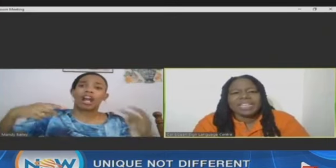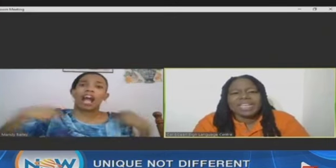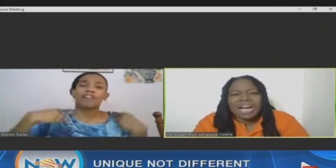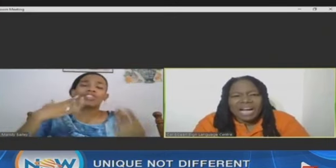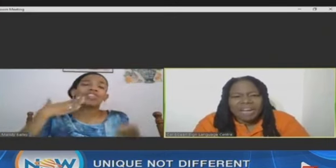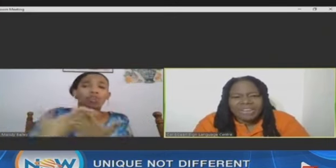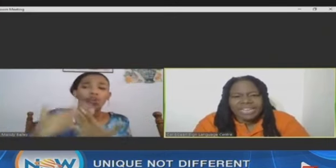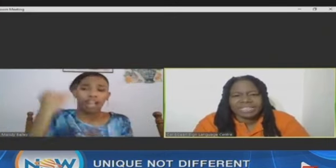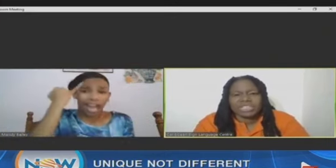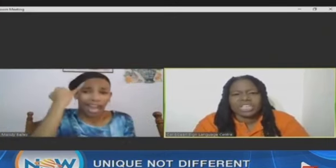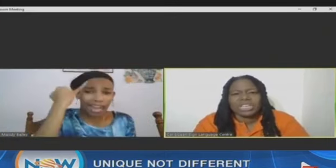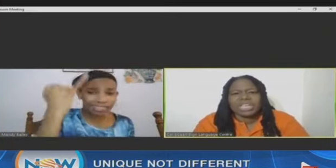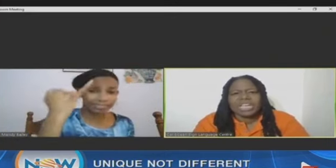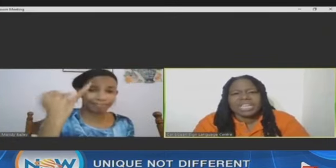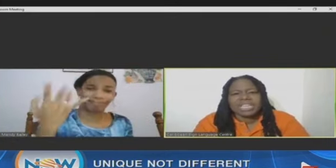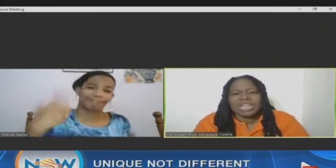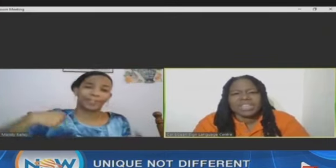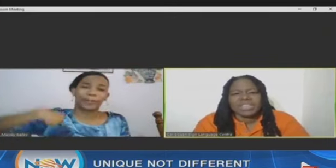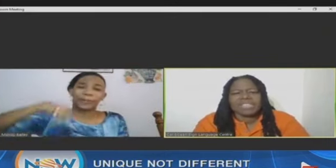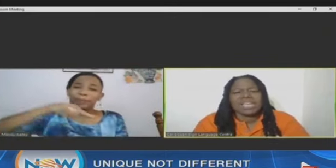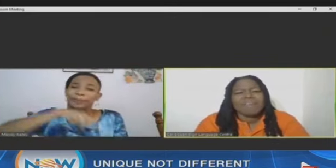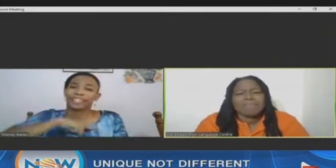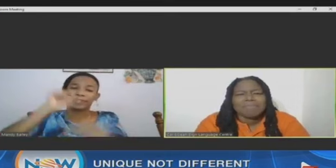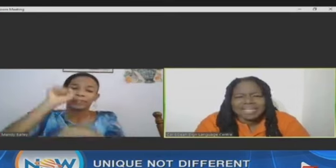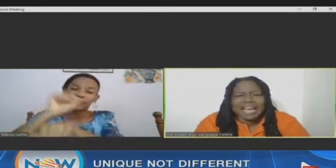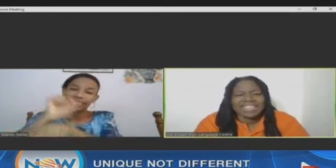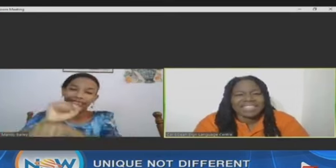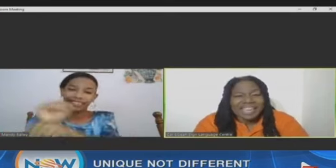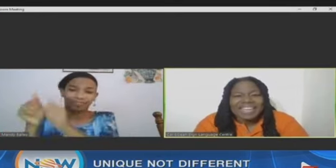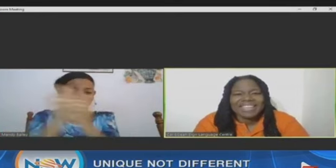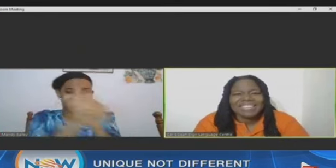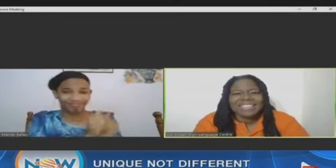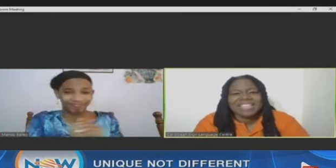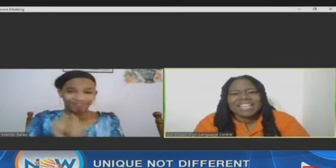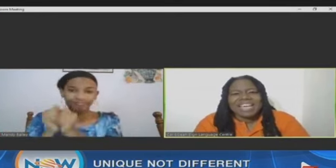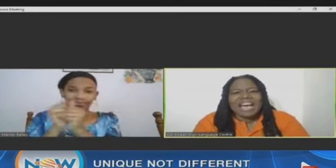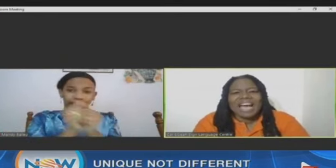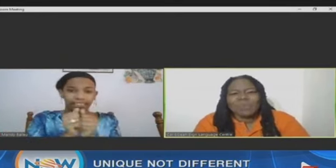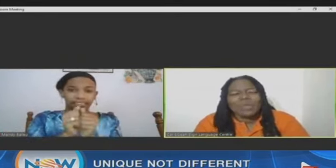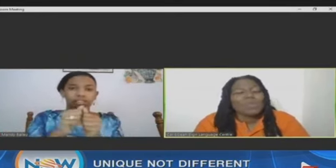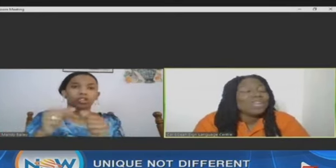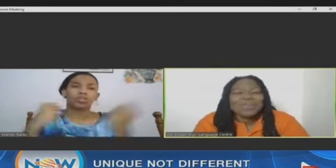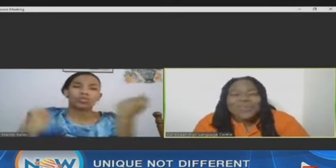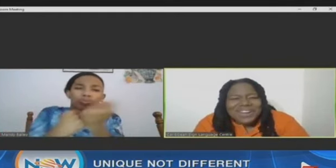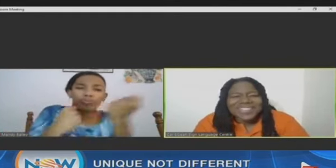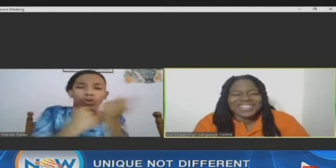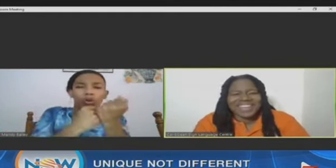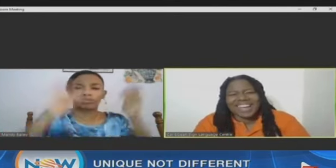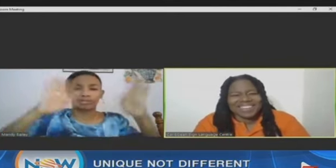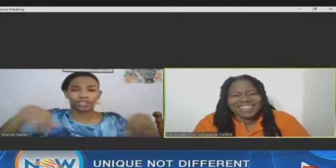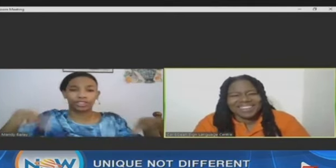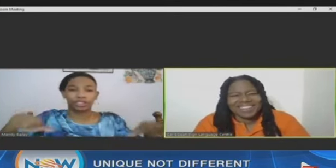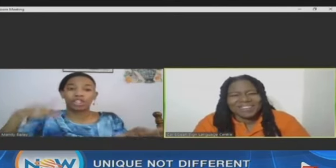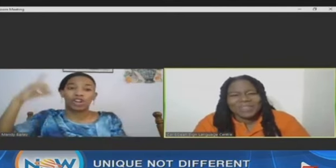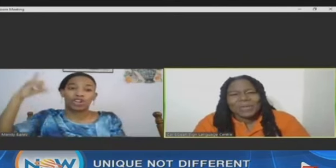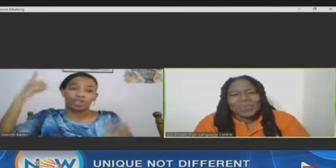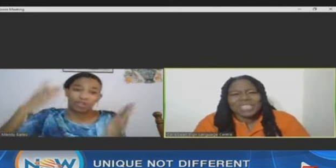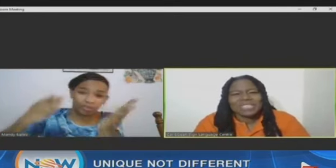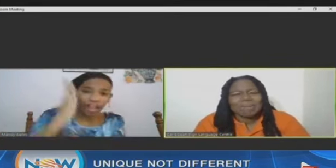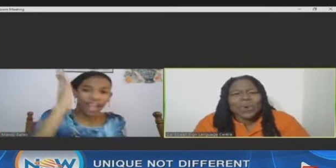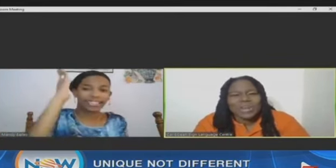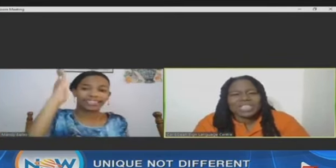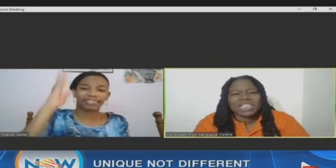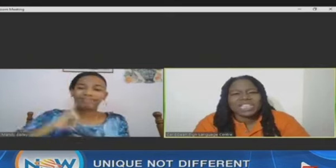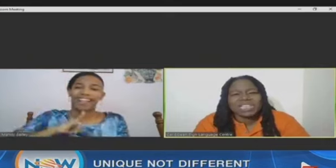we encourage each other to have better ideas and we really work together.